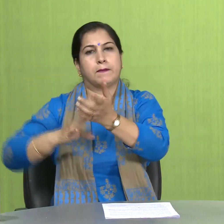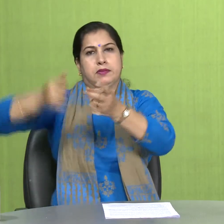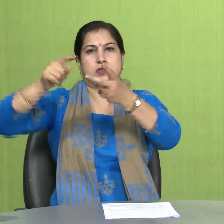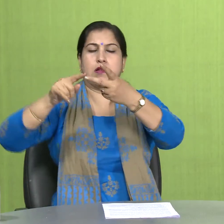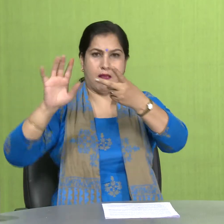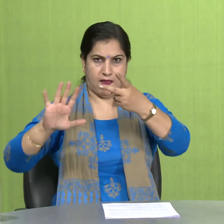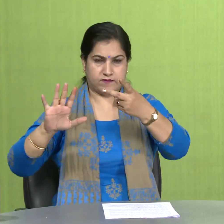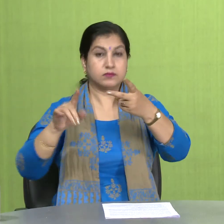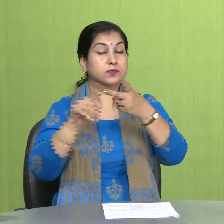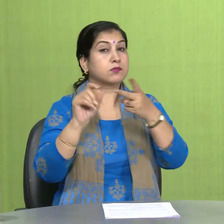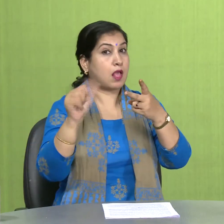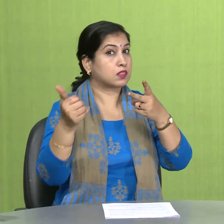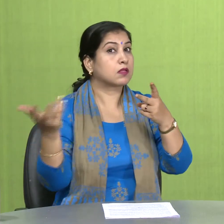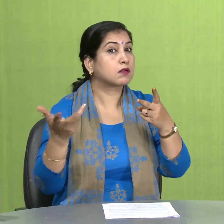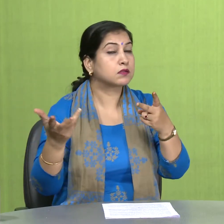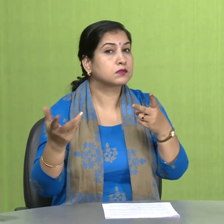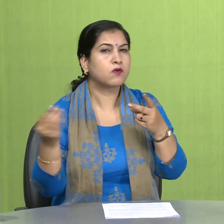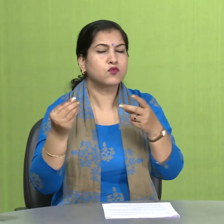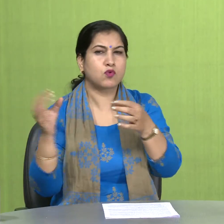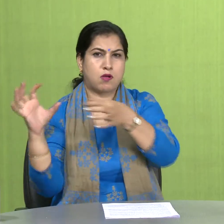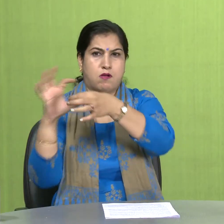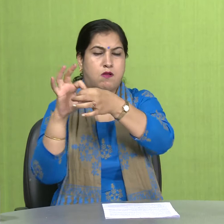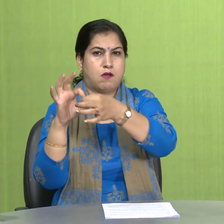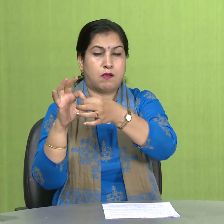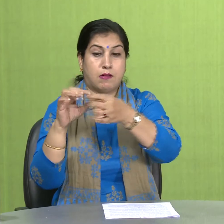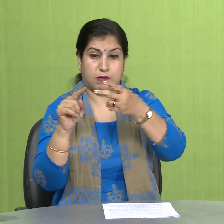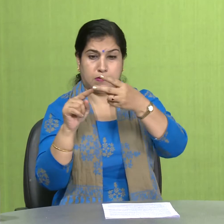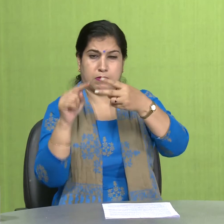and some others are attached to the cabinet ministers.